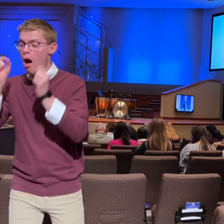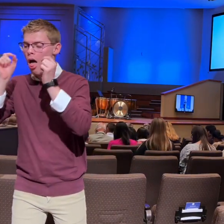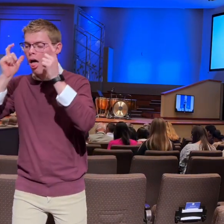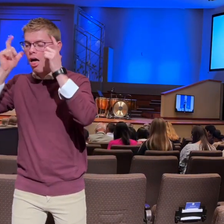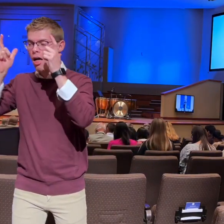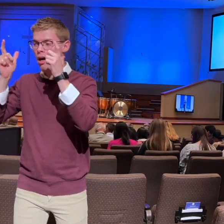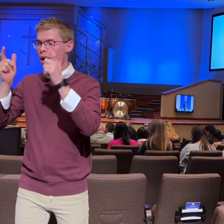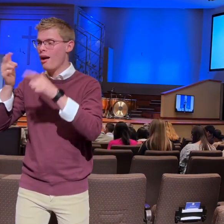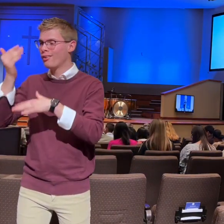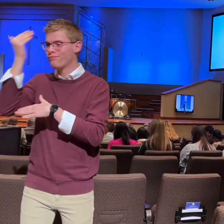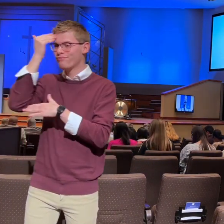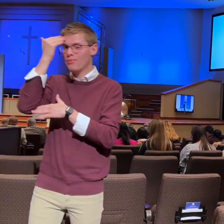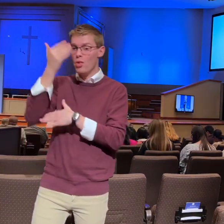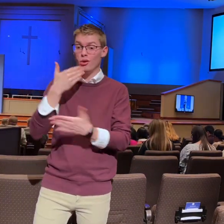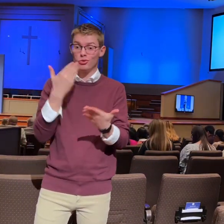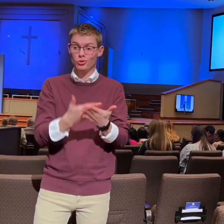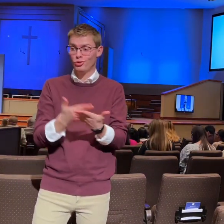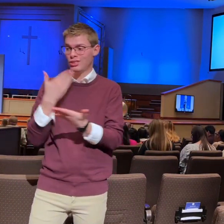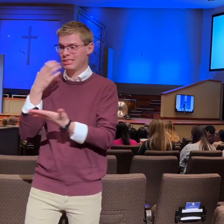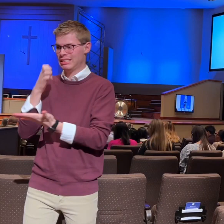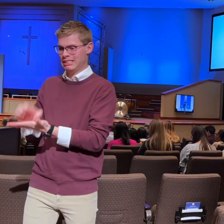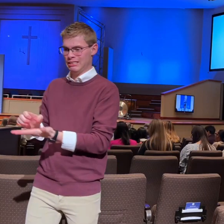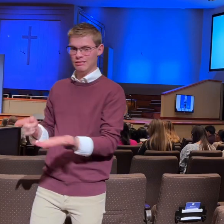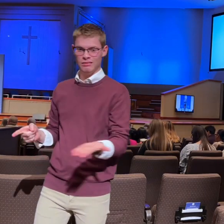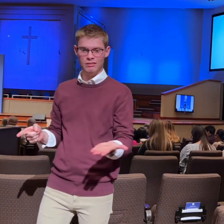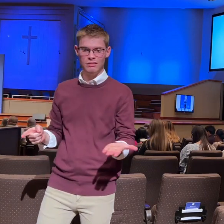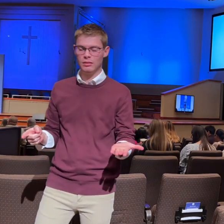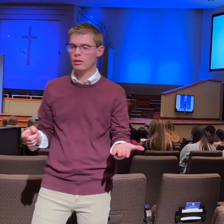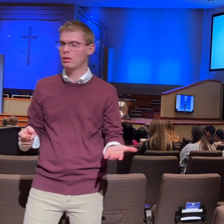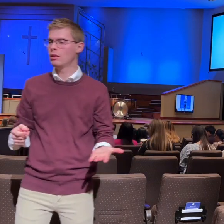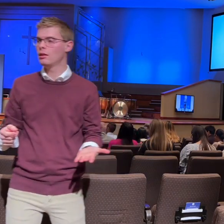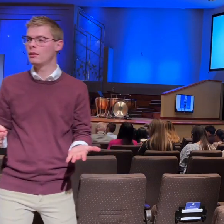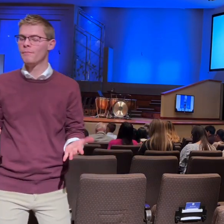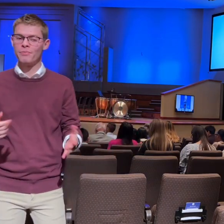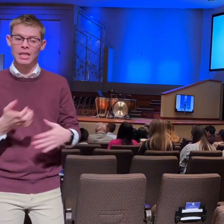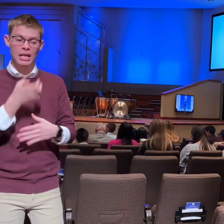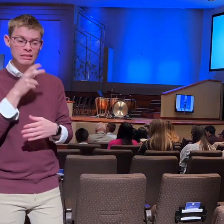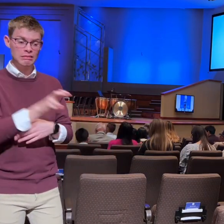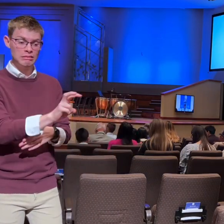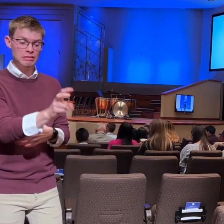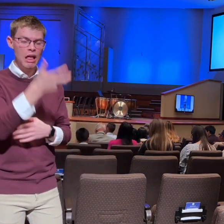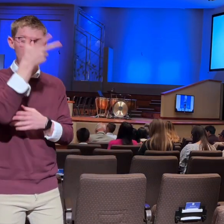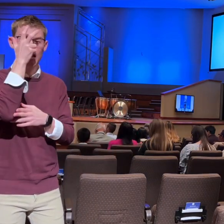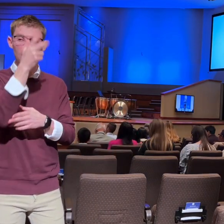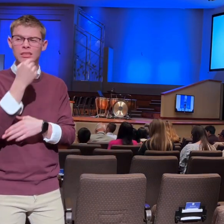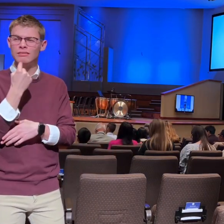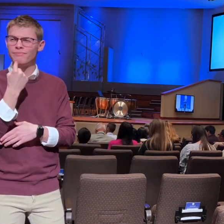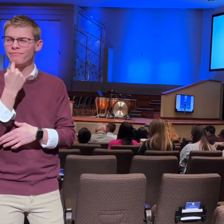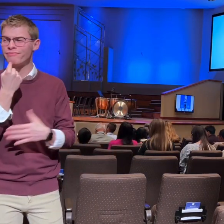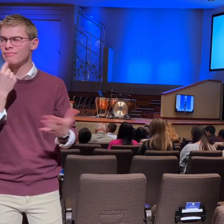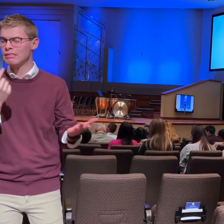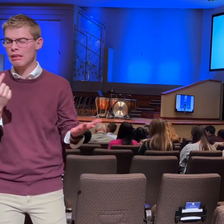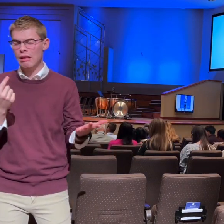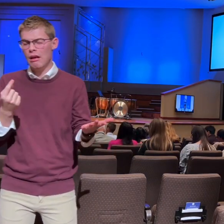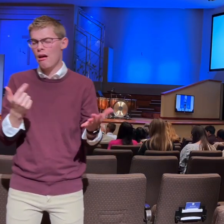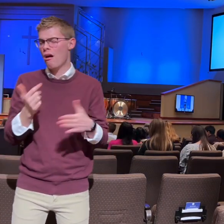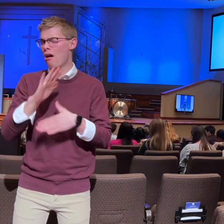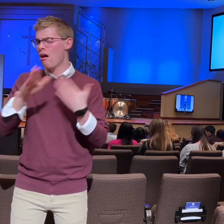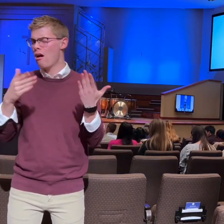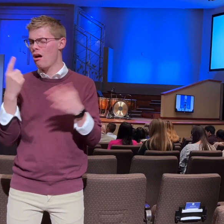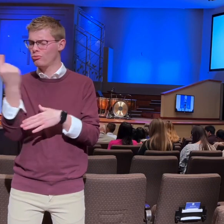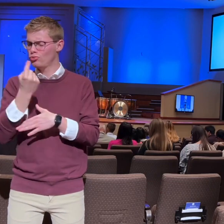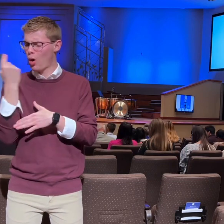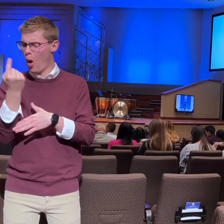and evil. Satan is a liar and a constant questioner of the very revealed word